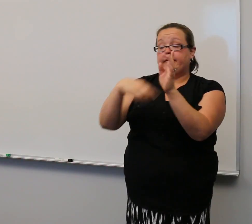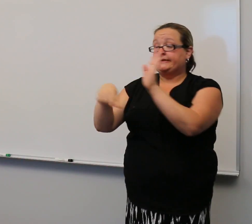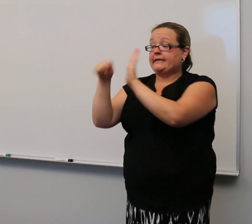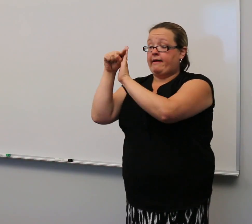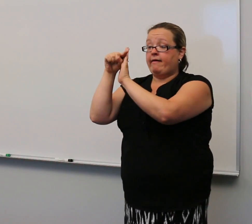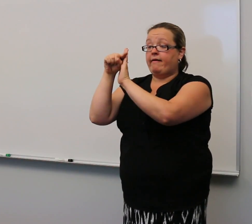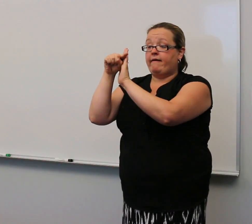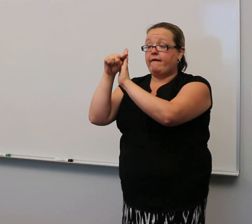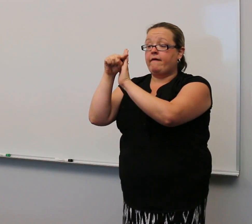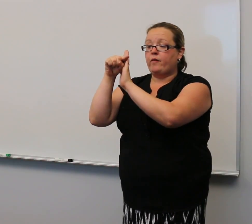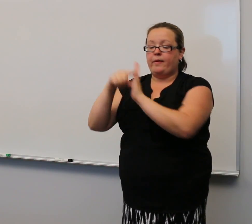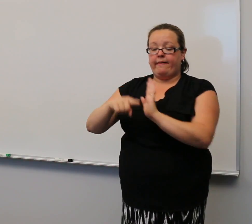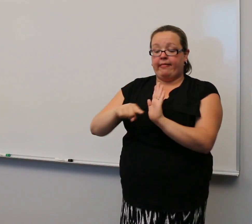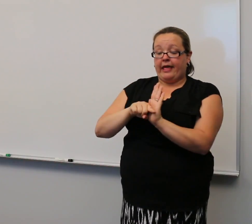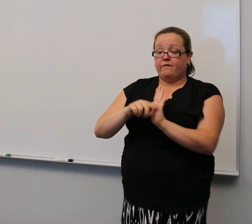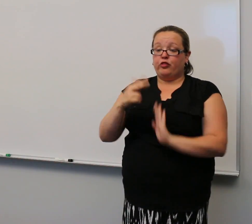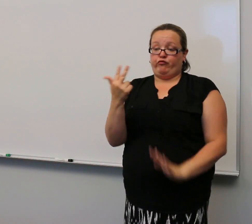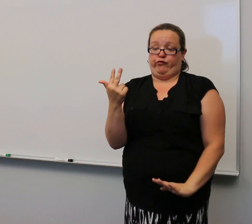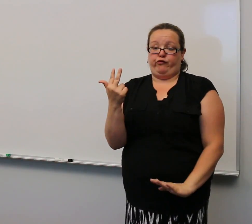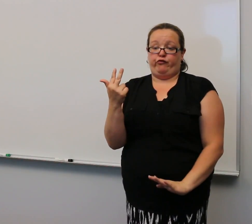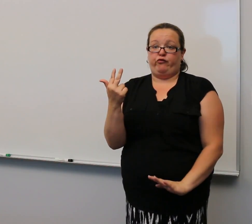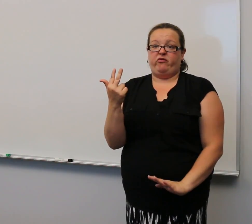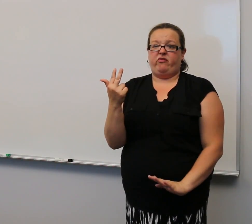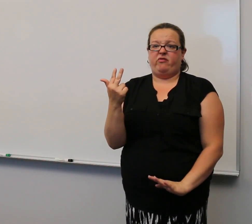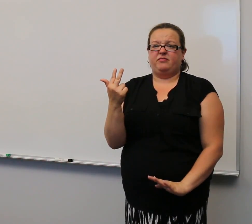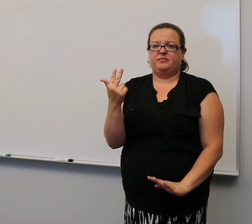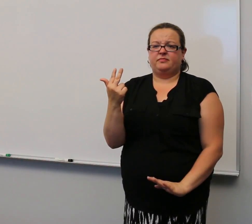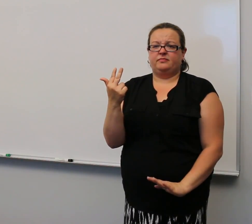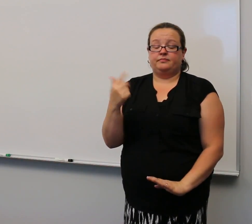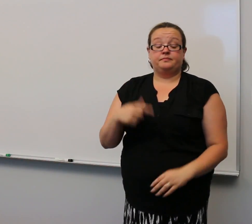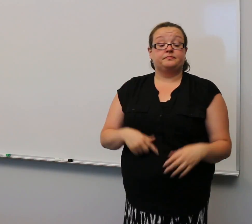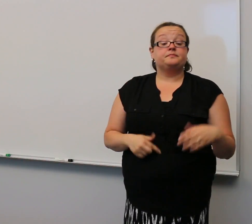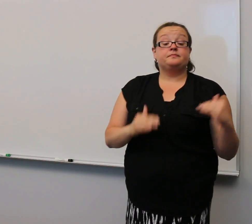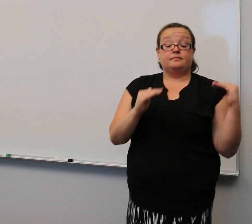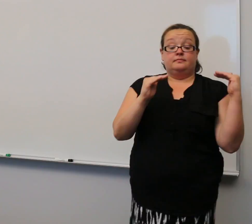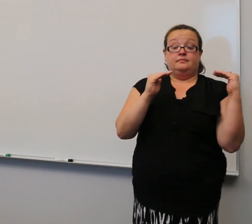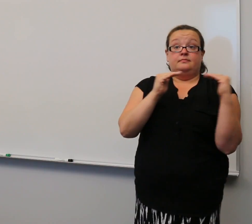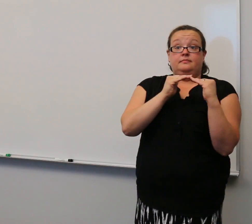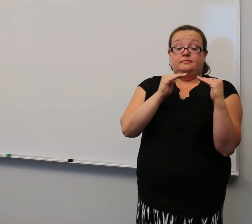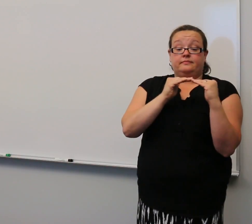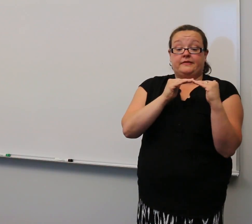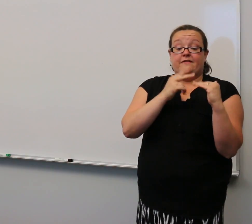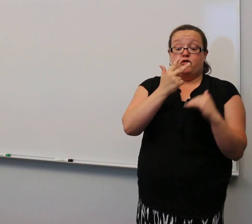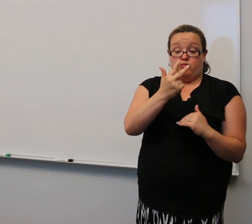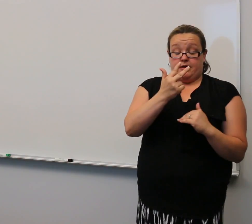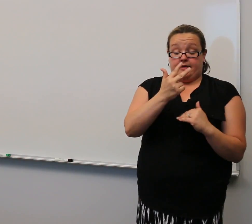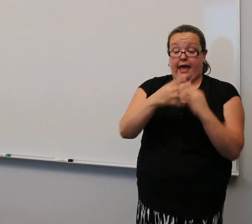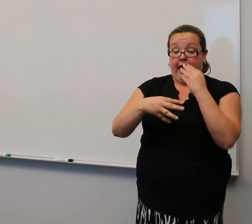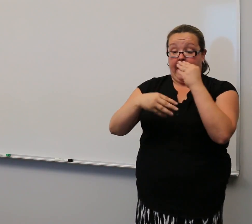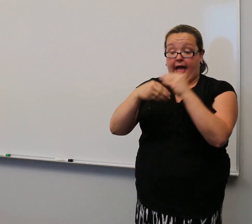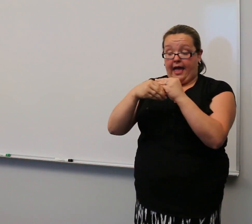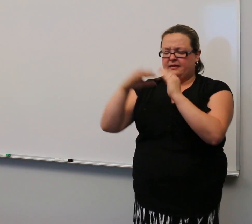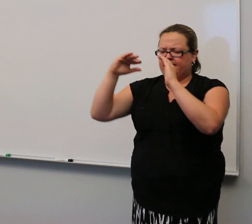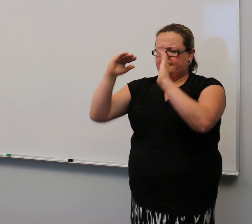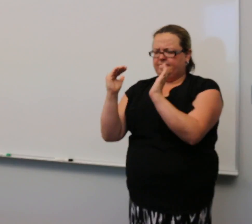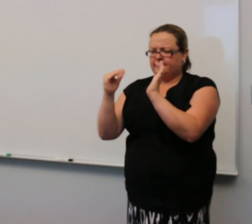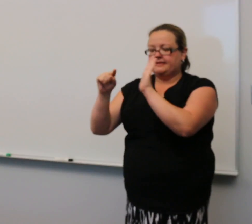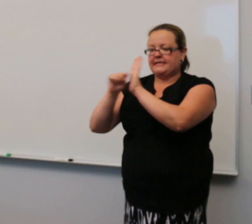As we're working through this question, I have 3 plus in brackets -3. You have to imagine that there's